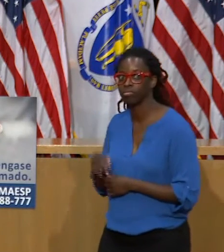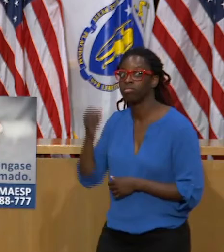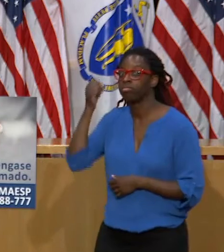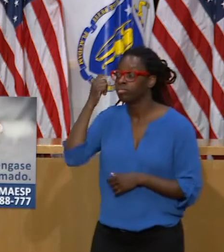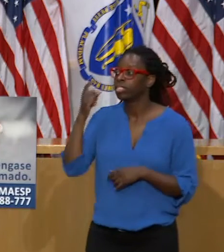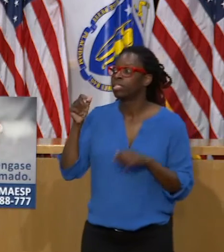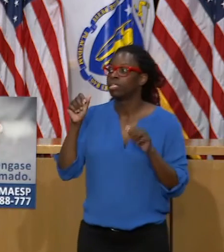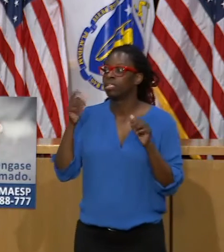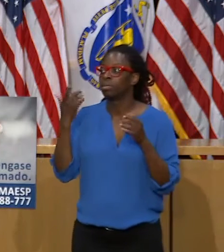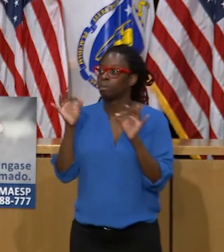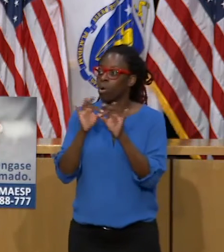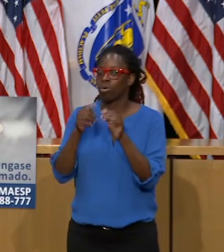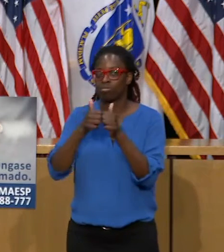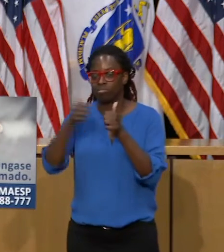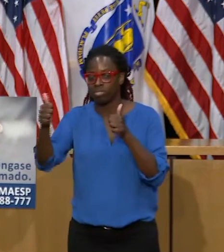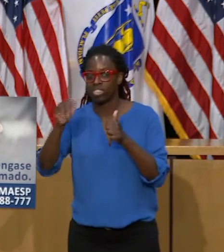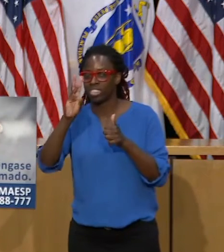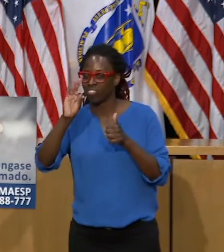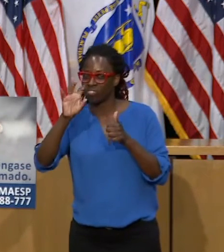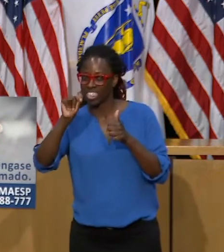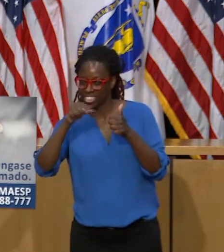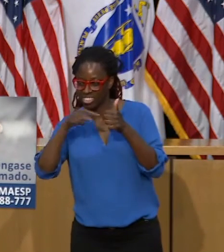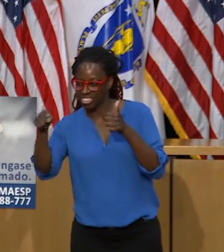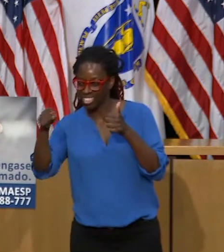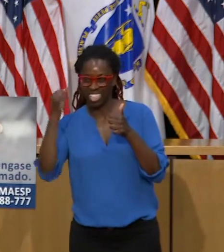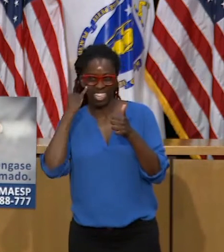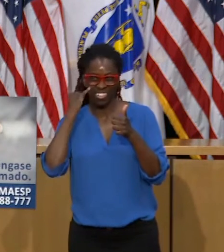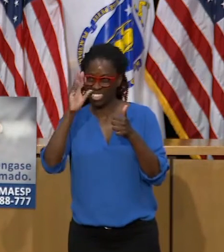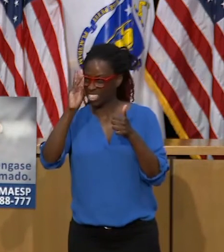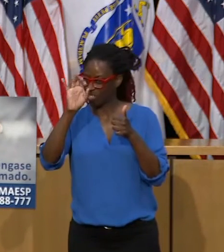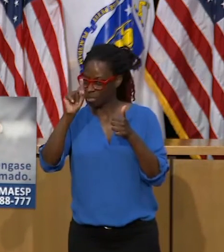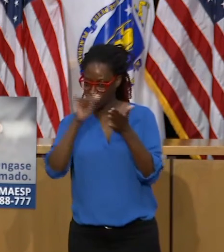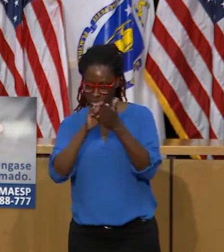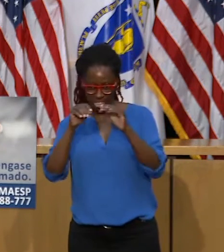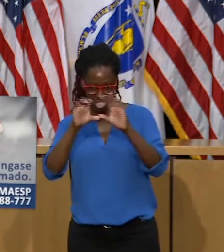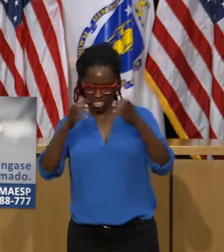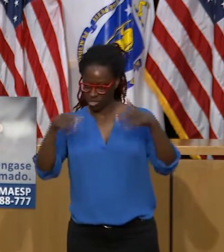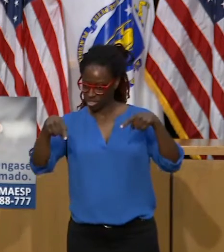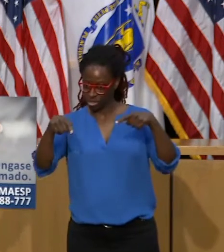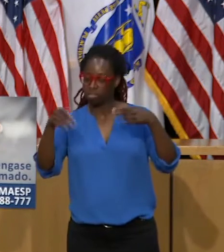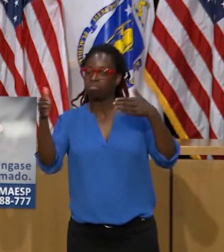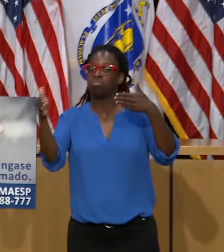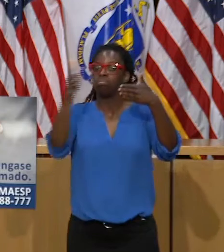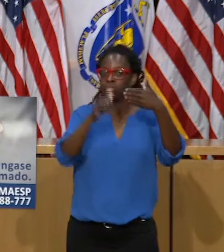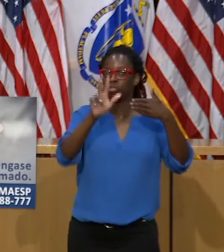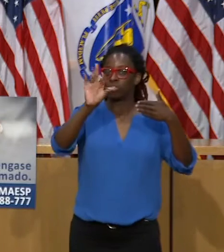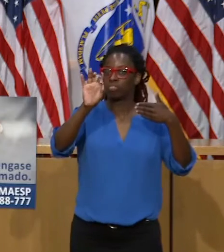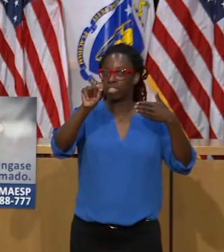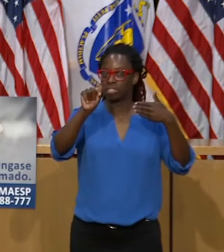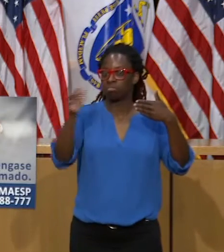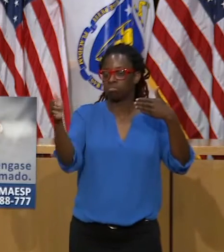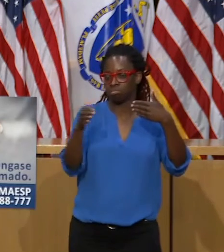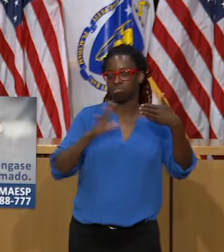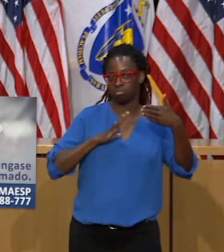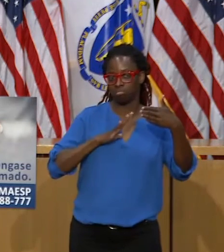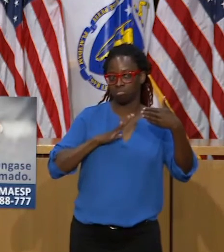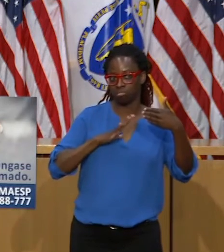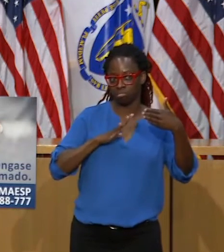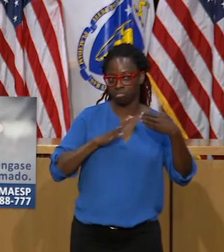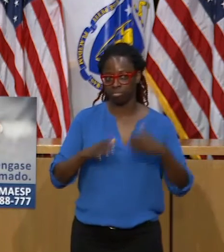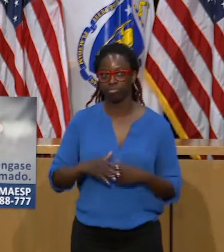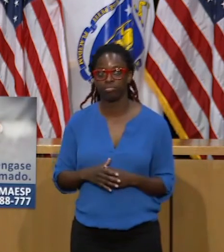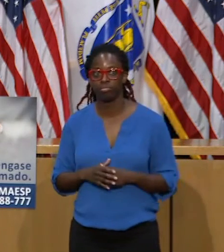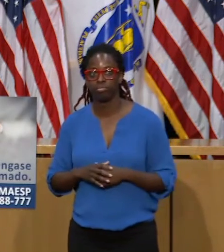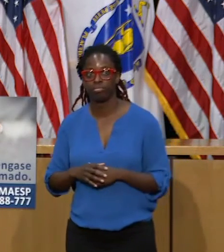doctors take it over in a minute. But what we've seen across the world is France, Denmark, China,